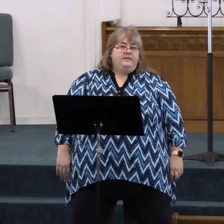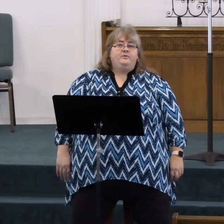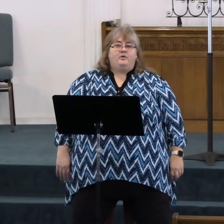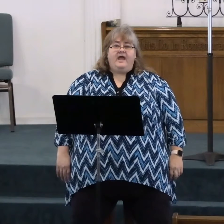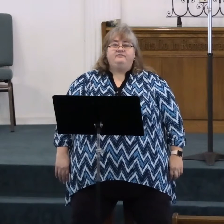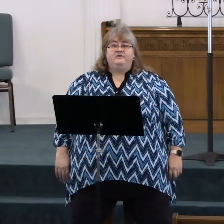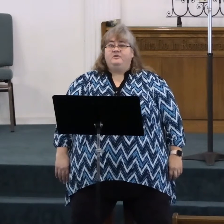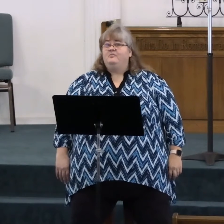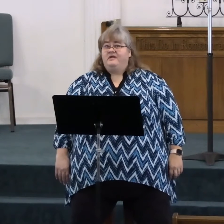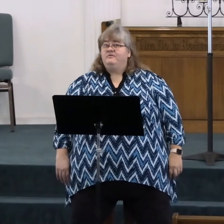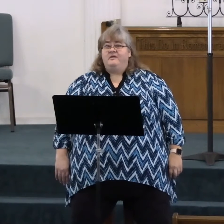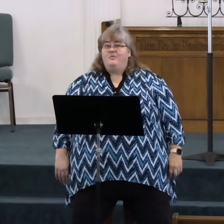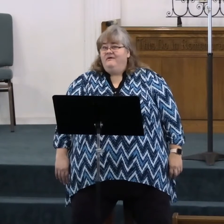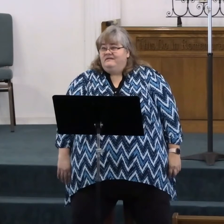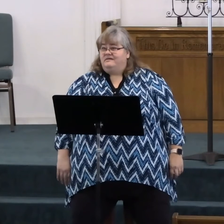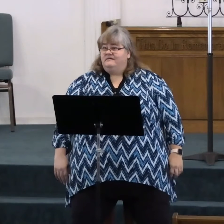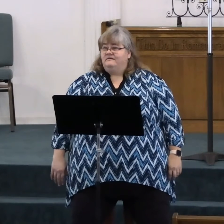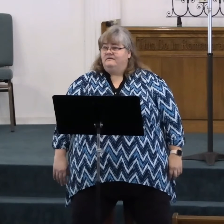People are out there doing whatever they want.